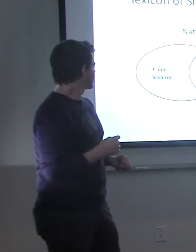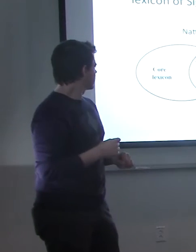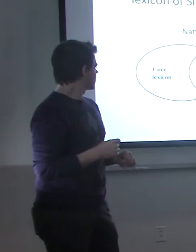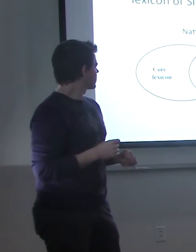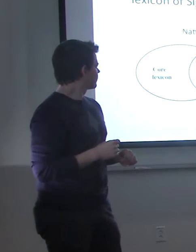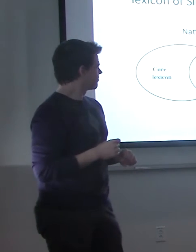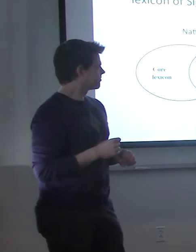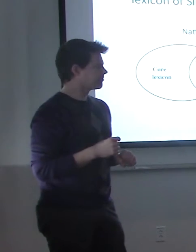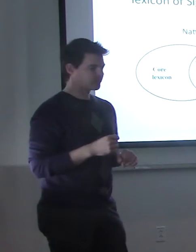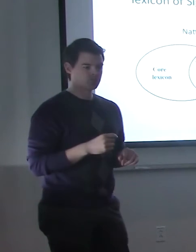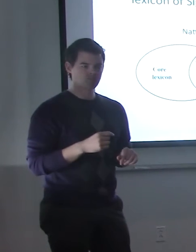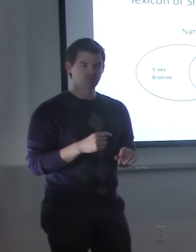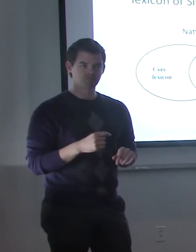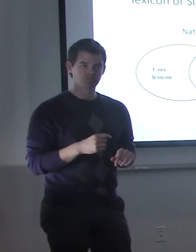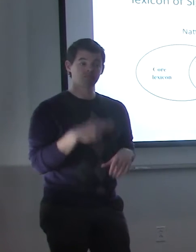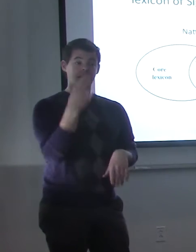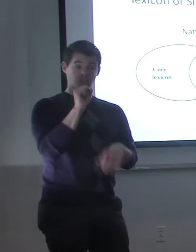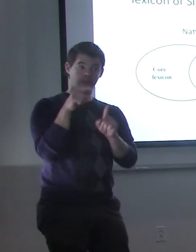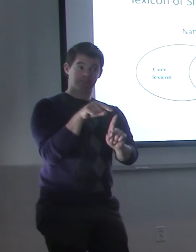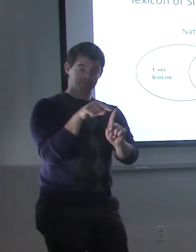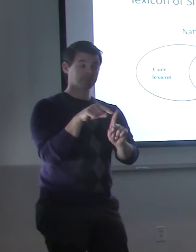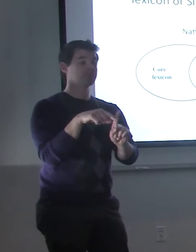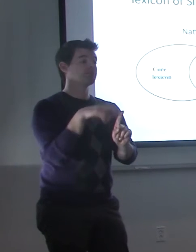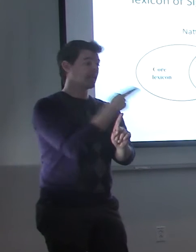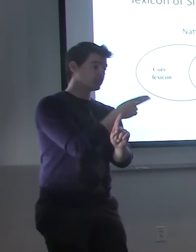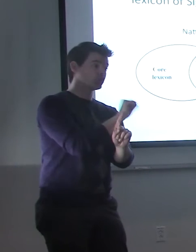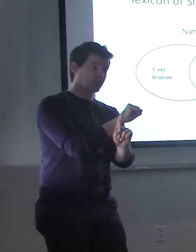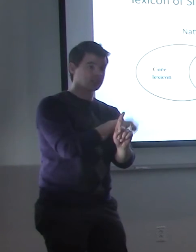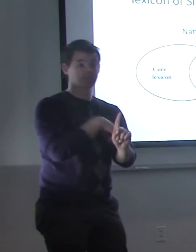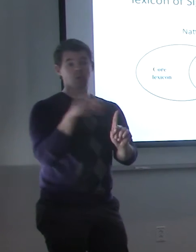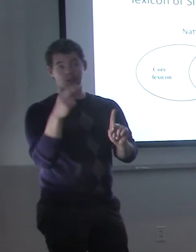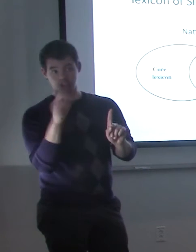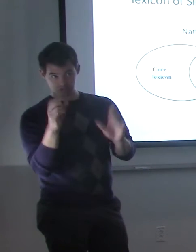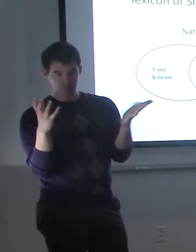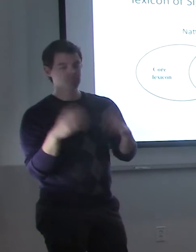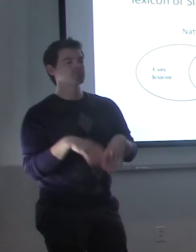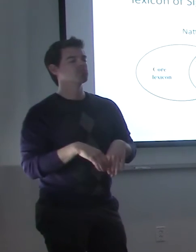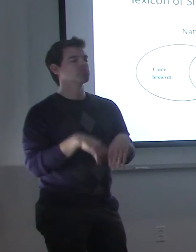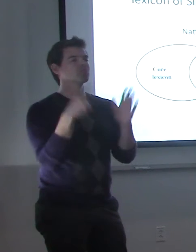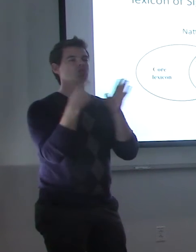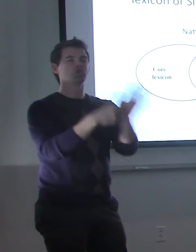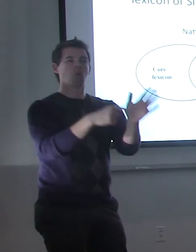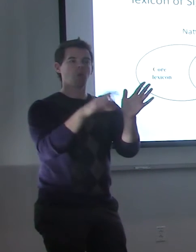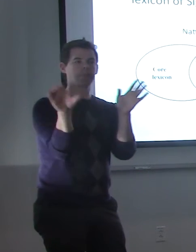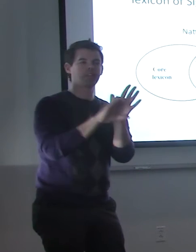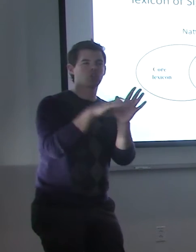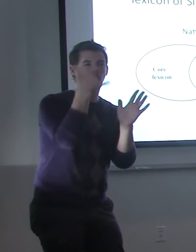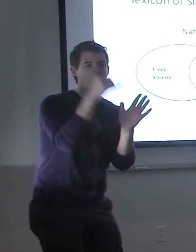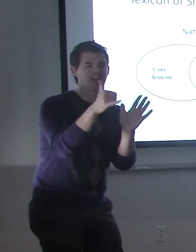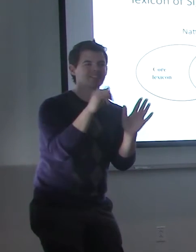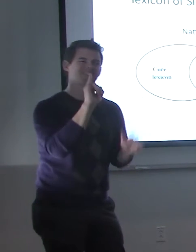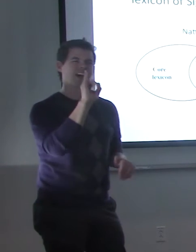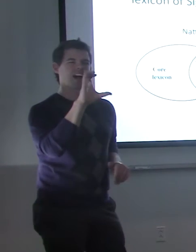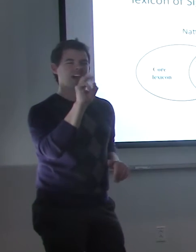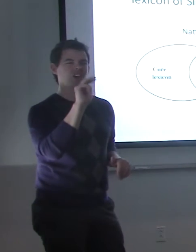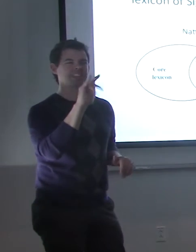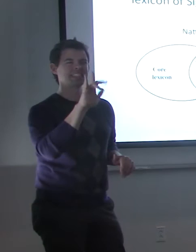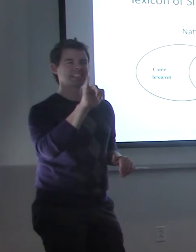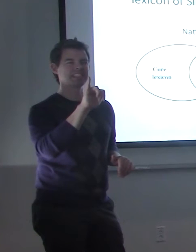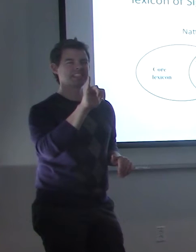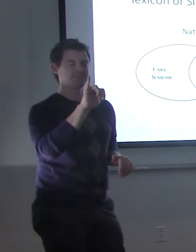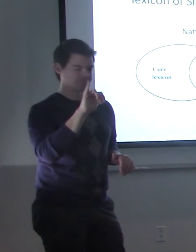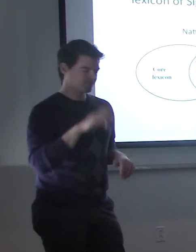are handling and object handshakes, and they're still iconic, but they're not morphological. And we know they're